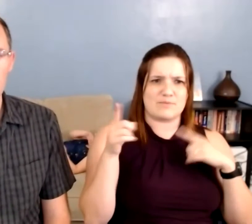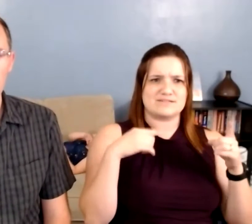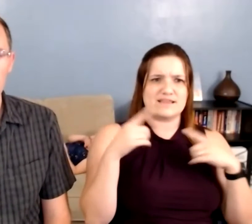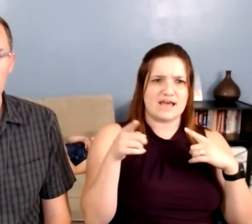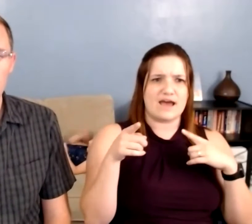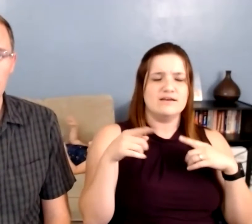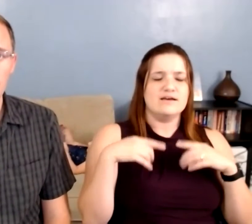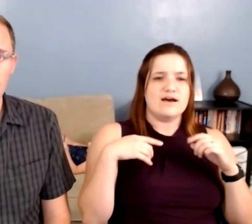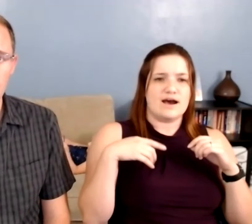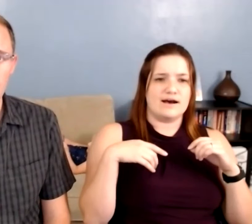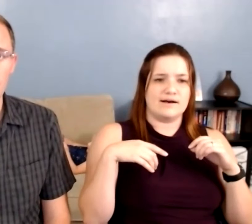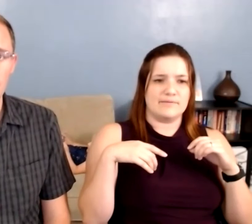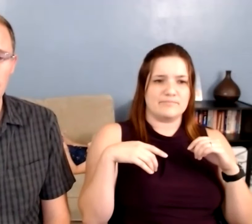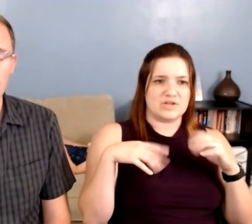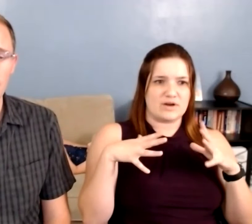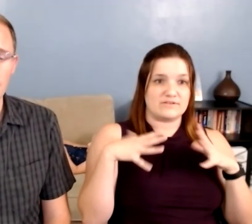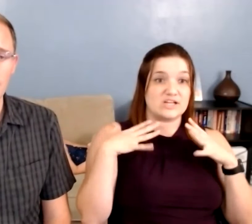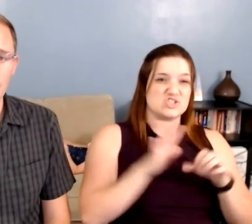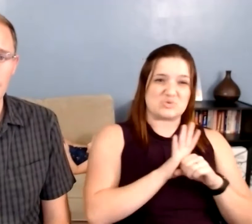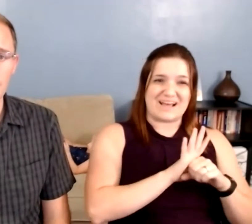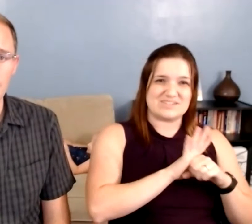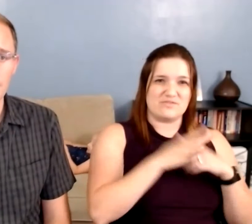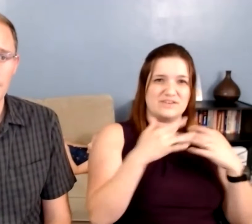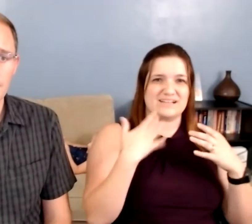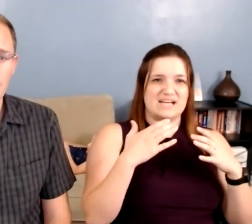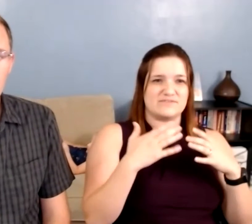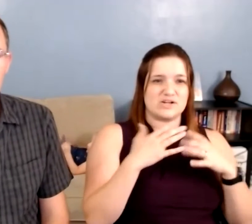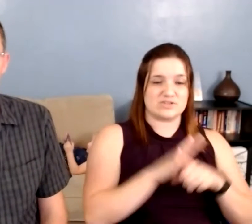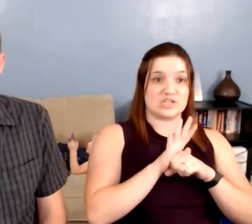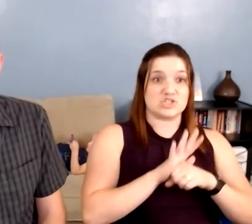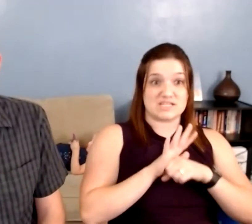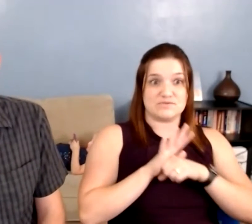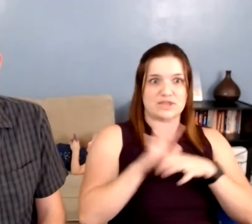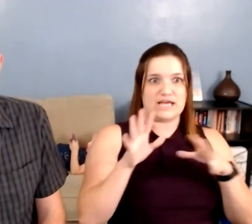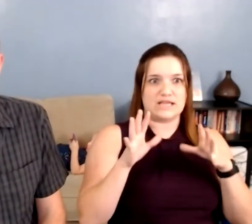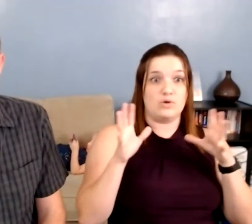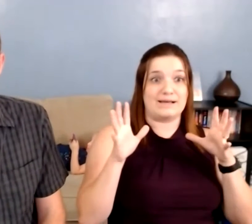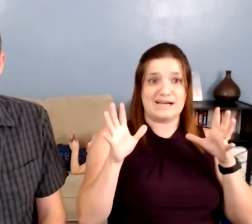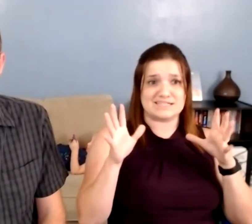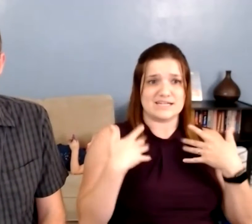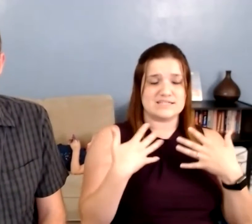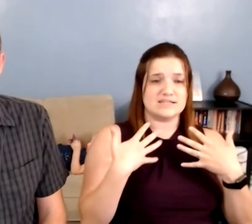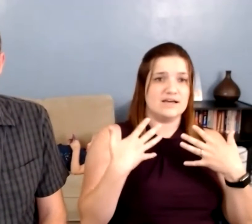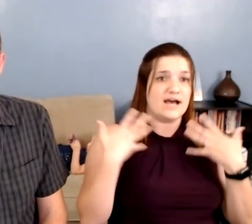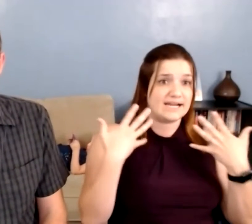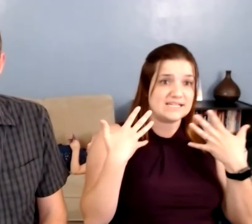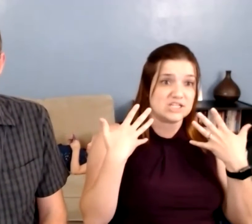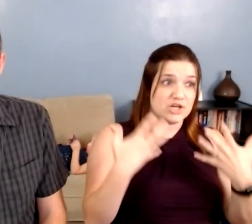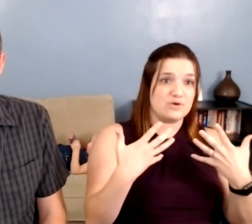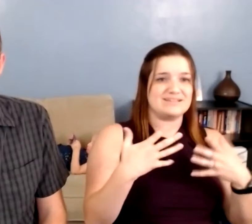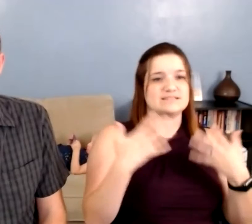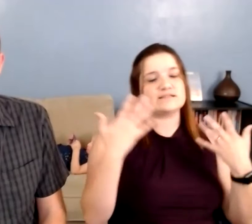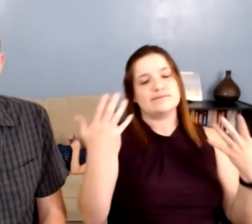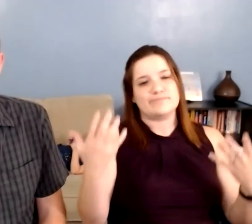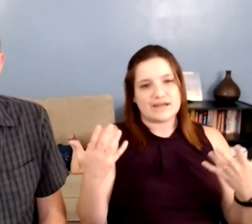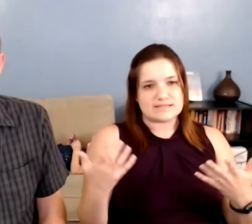to represent that. You don't have to like stress. Don't feel like classifiers are like a stressful thing that, oh my gosh, I need to